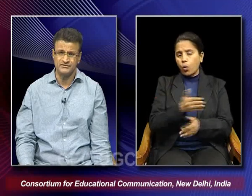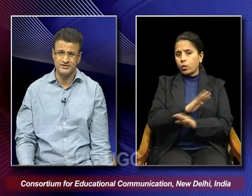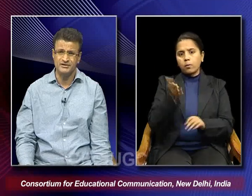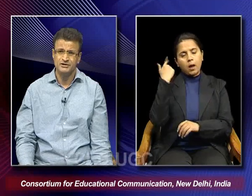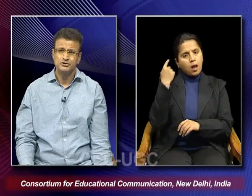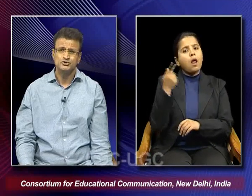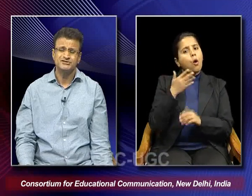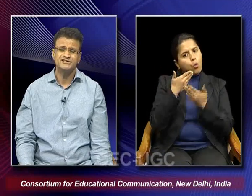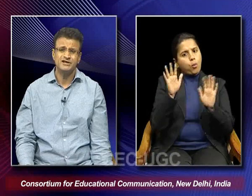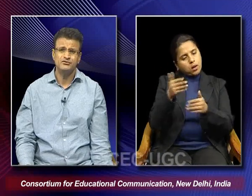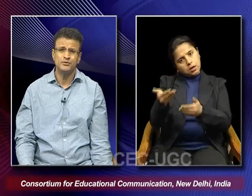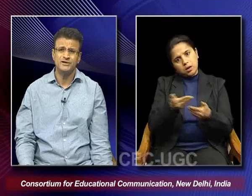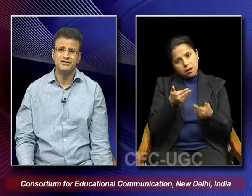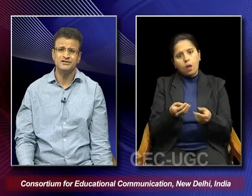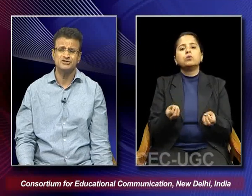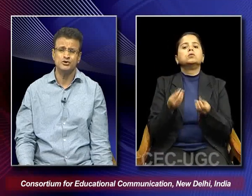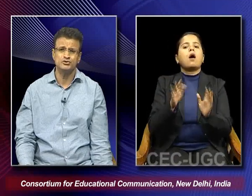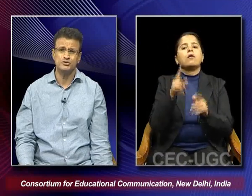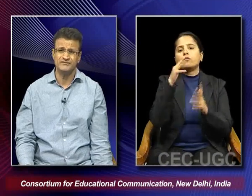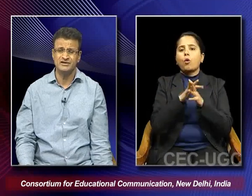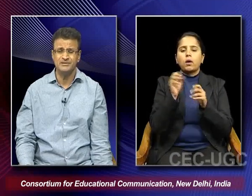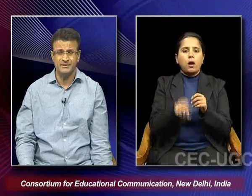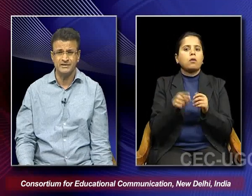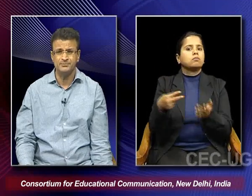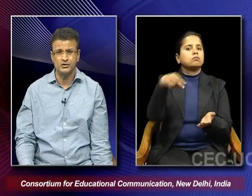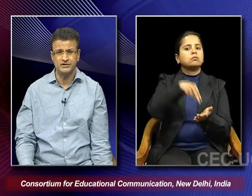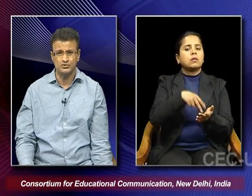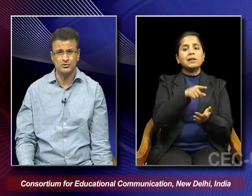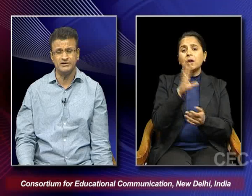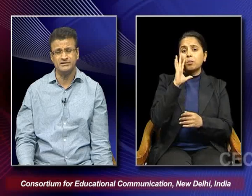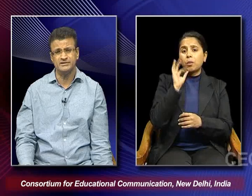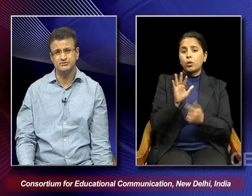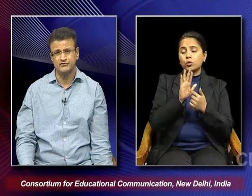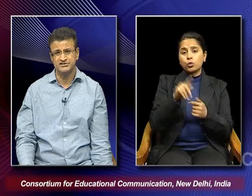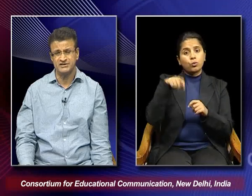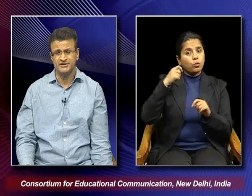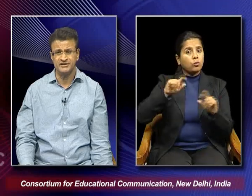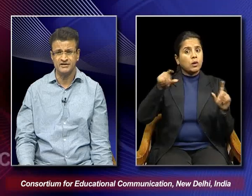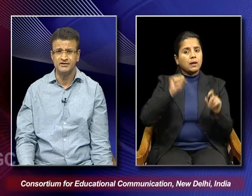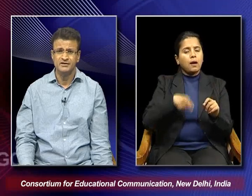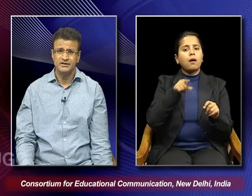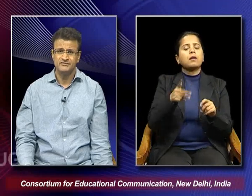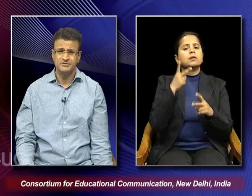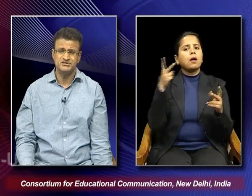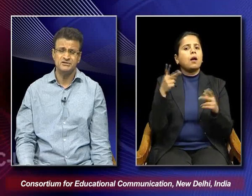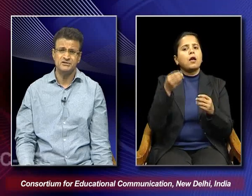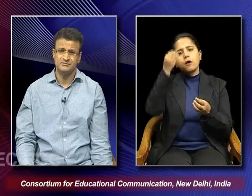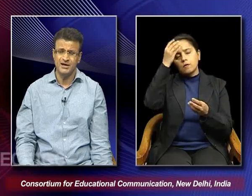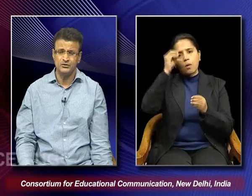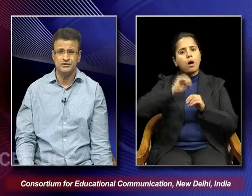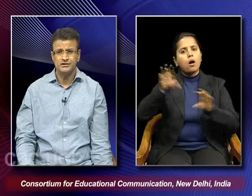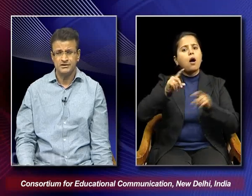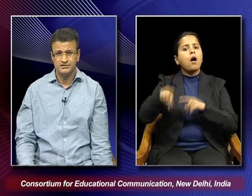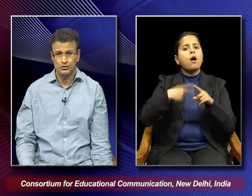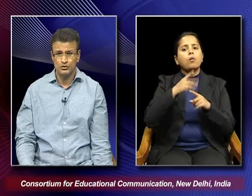the women. So such kind of portrayals also definitely play an important role in terms of disseminating information